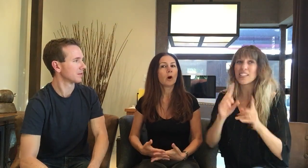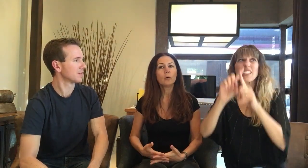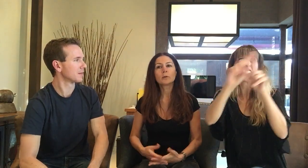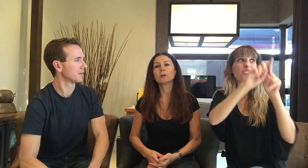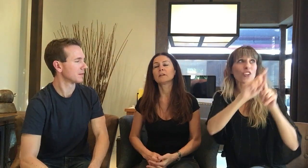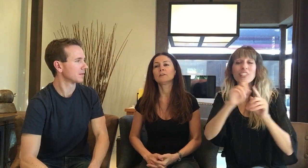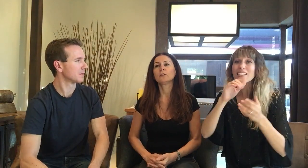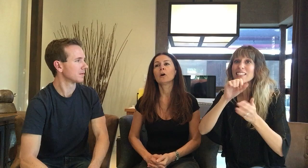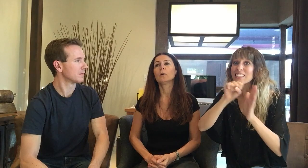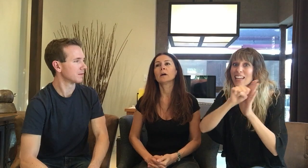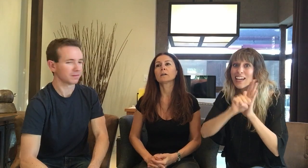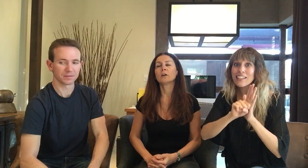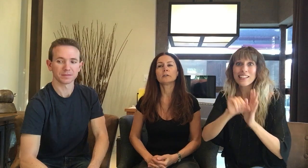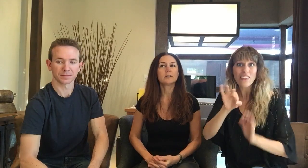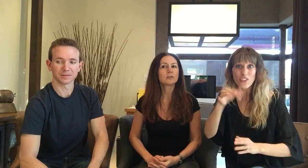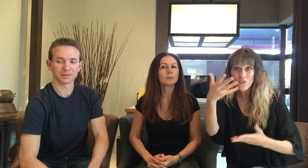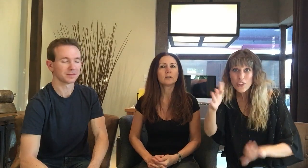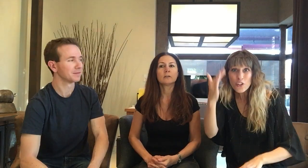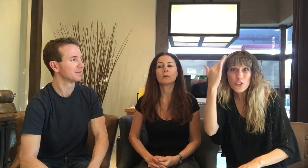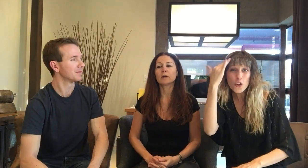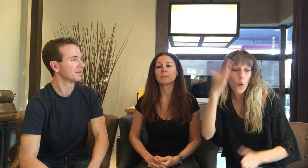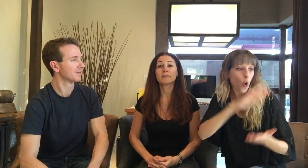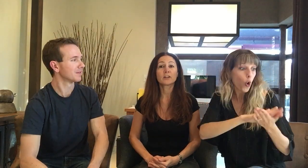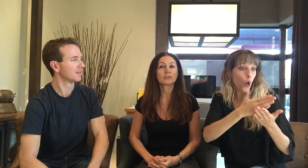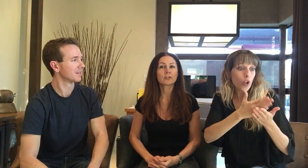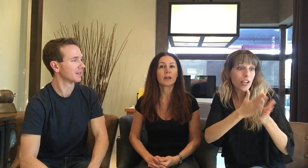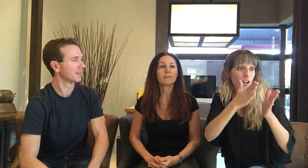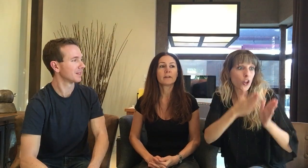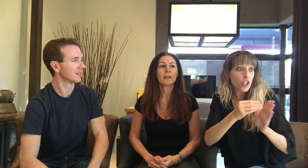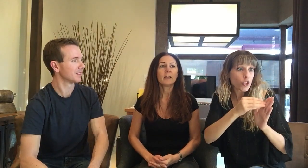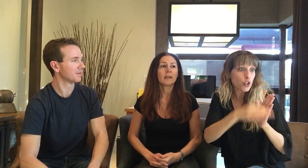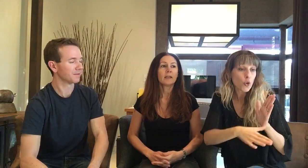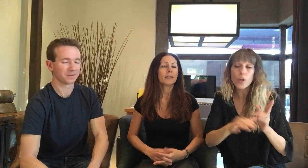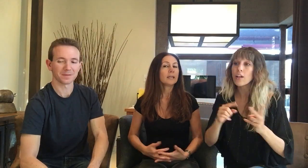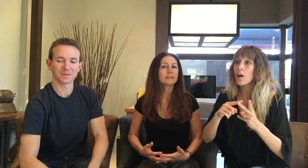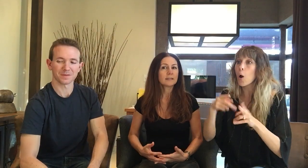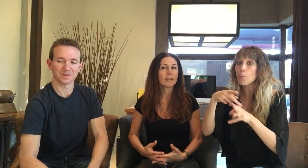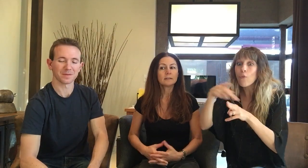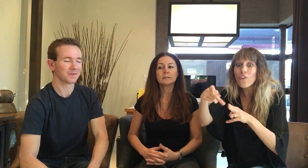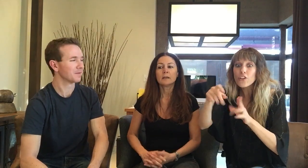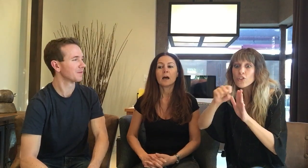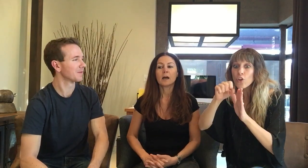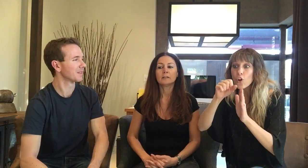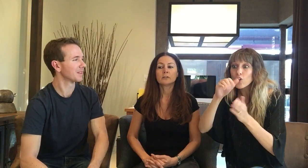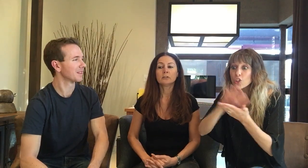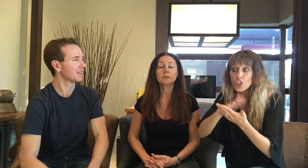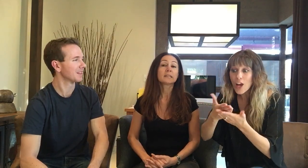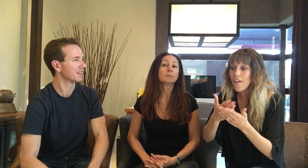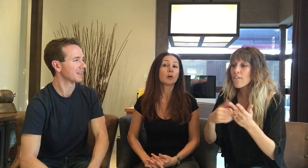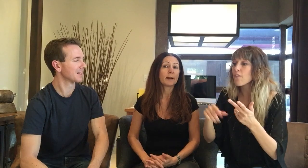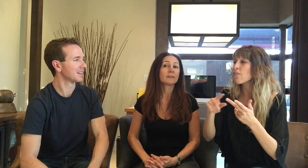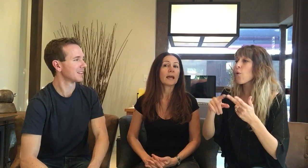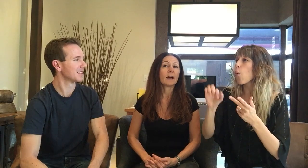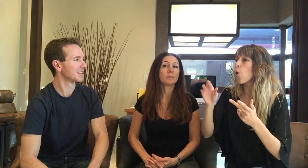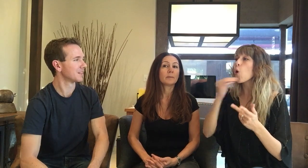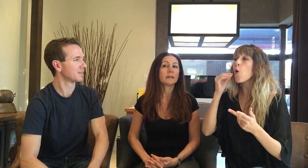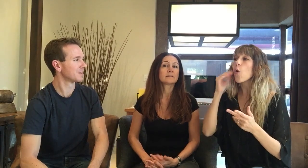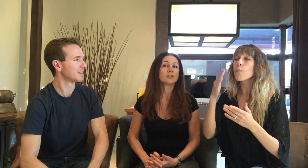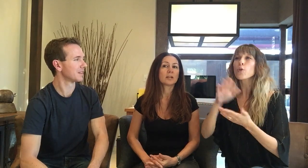home cook, if you know a culinary student or a professional chef in any state, to let them know about the app and suggest